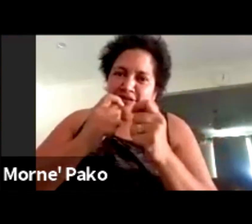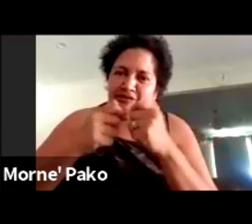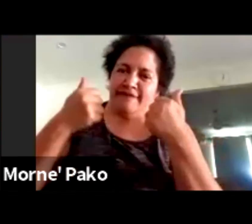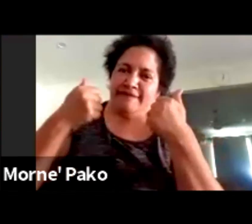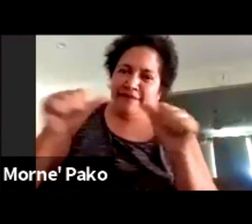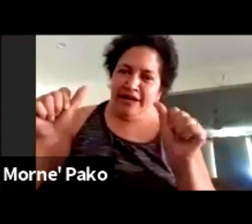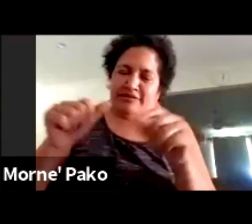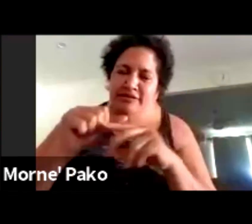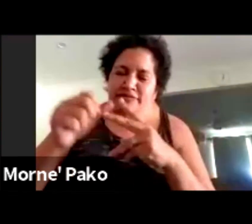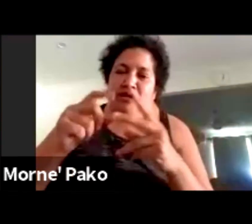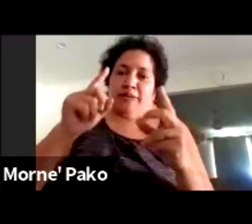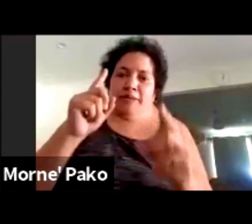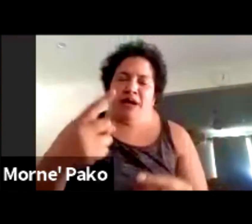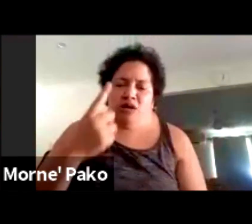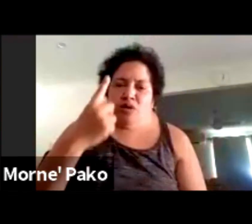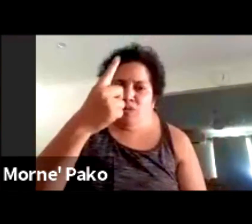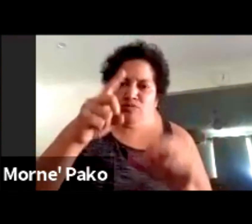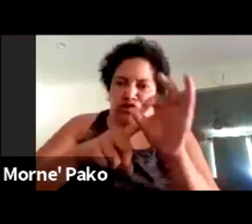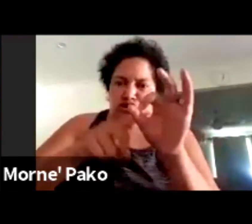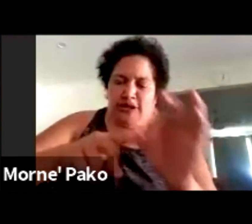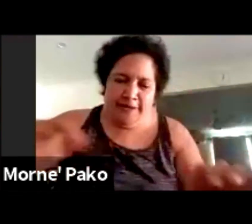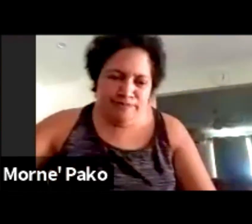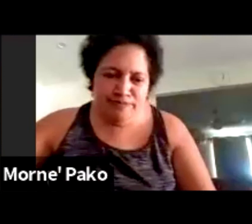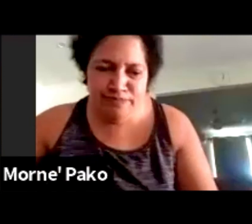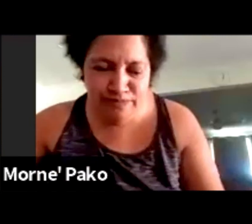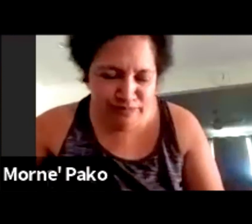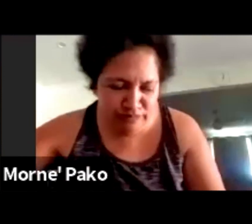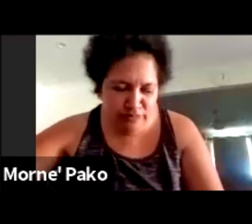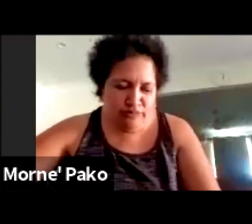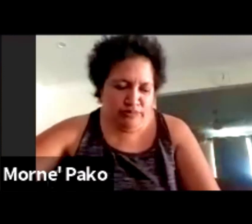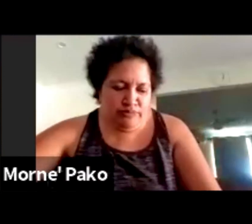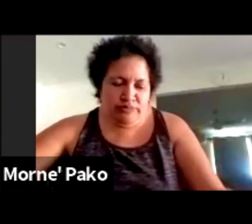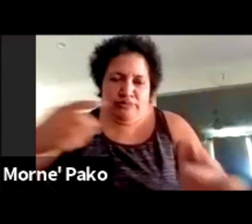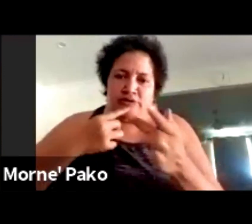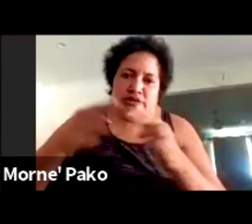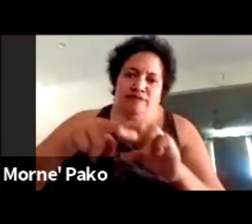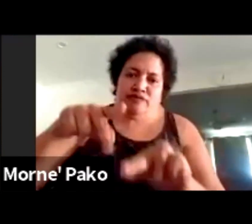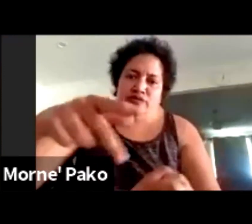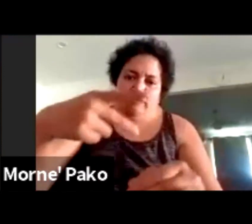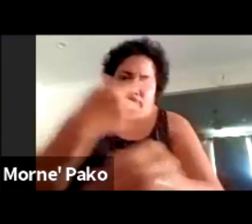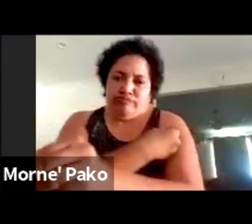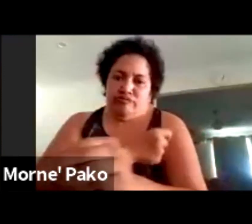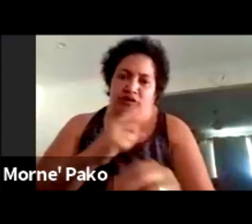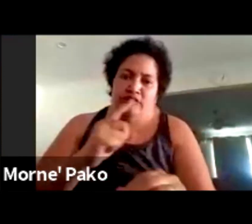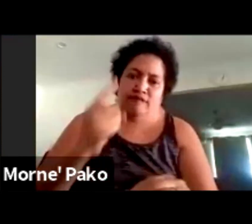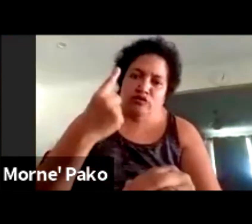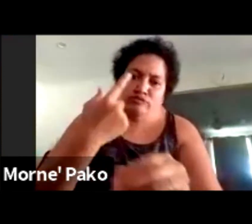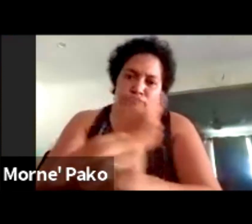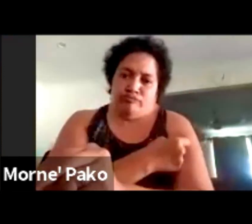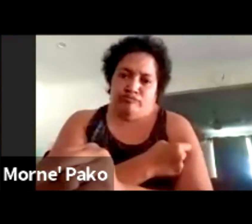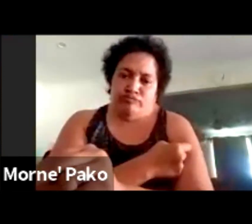issues that can be affected by the COVID vaccine. So I have a question.